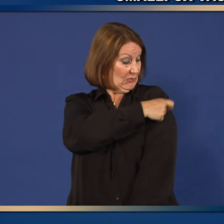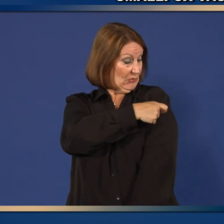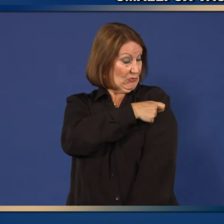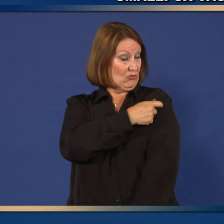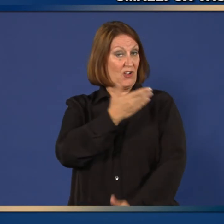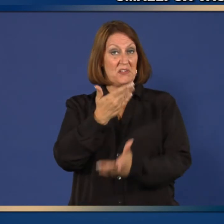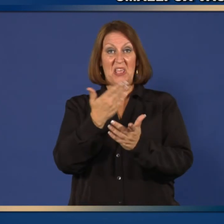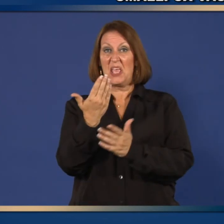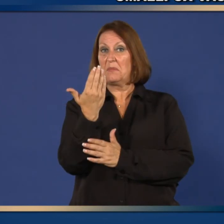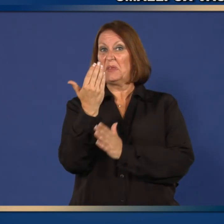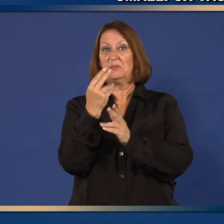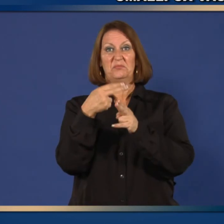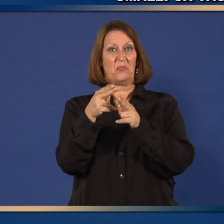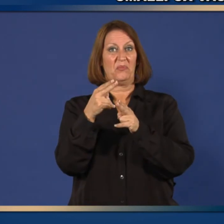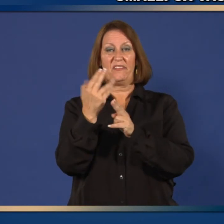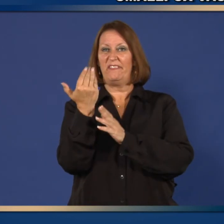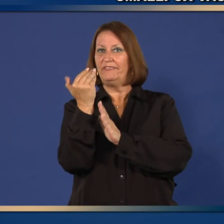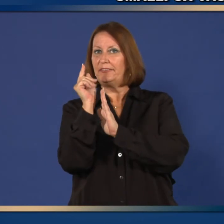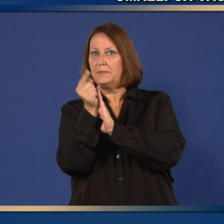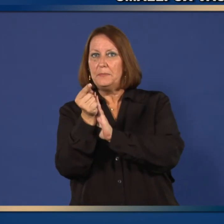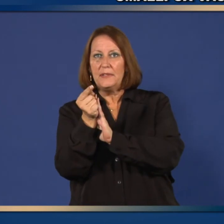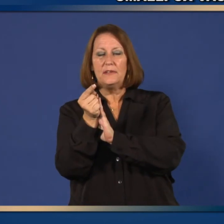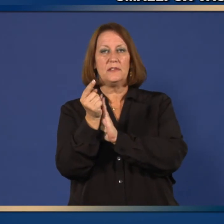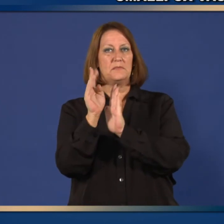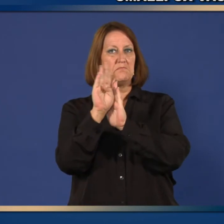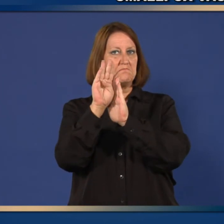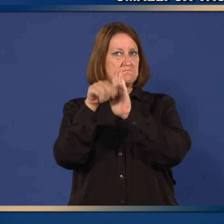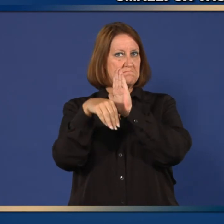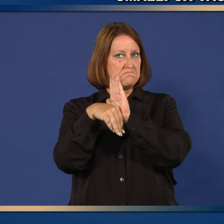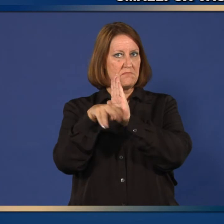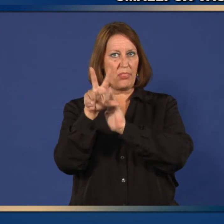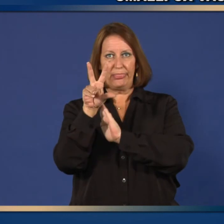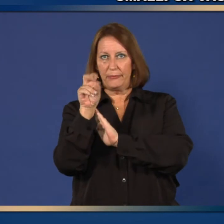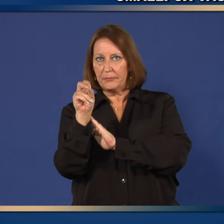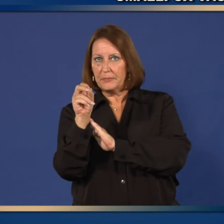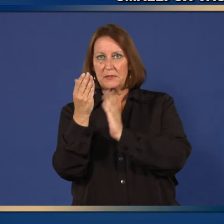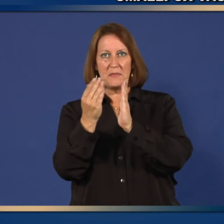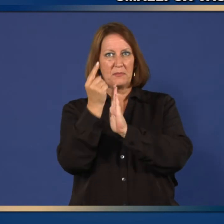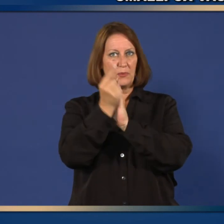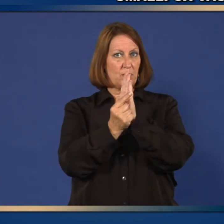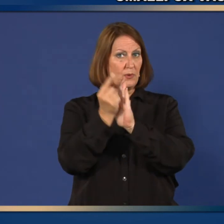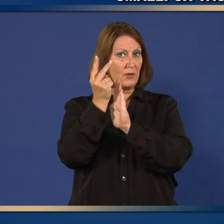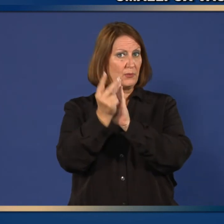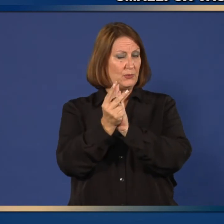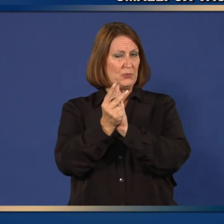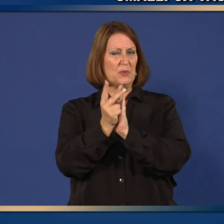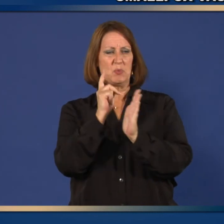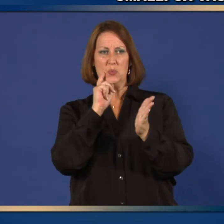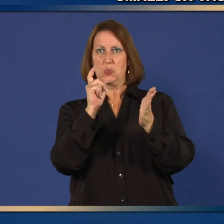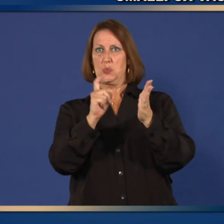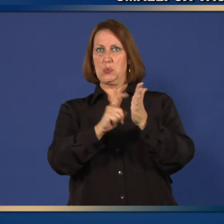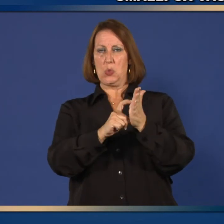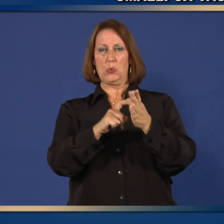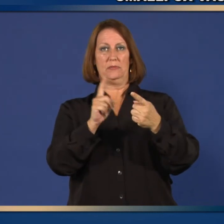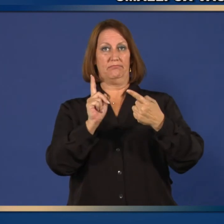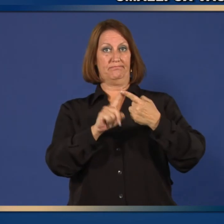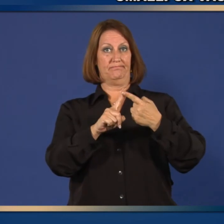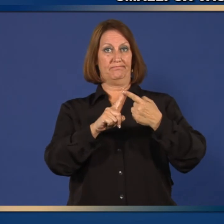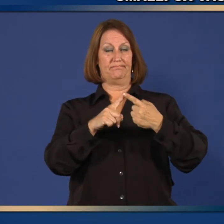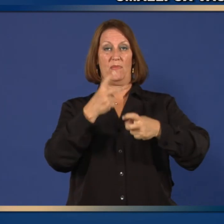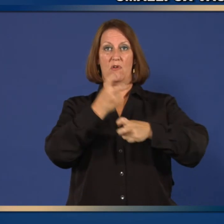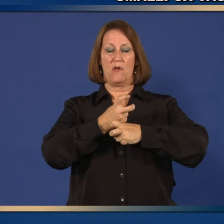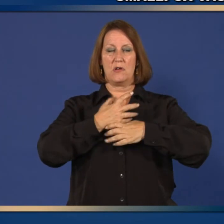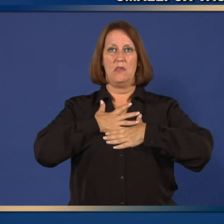Within a few minutes to a few hours of getting the vaccination, watch for